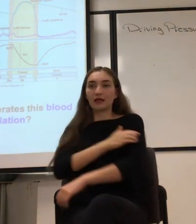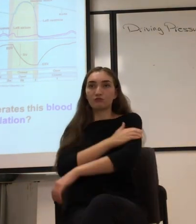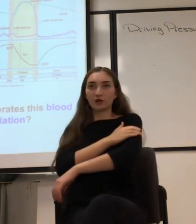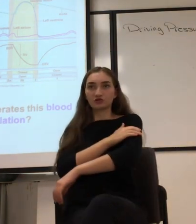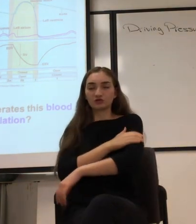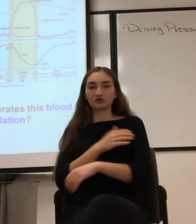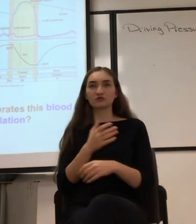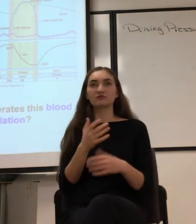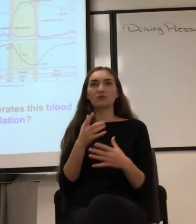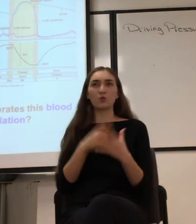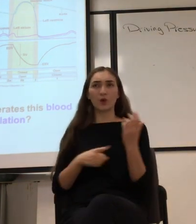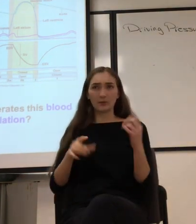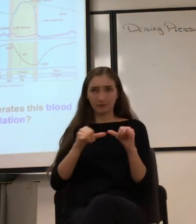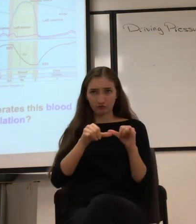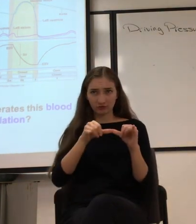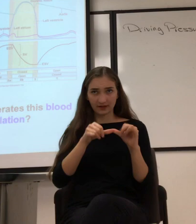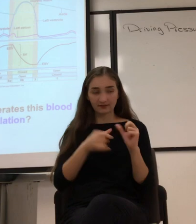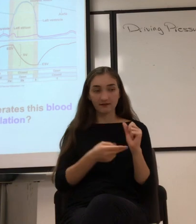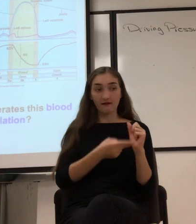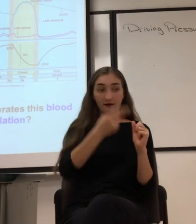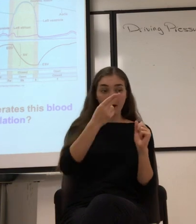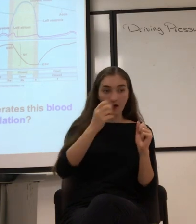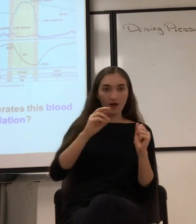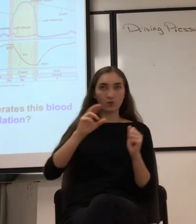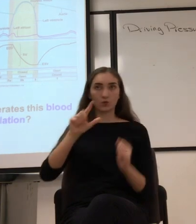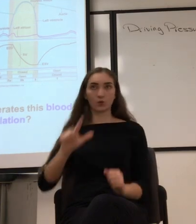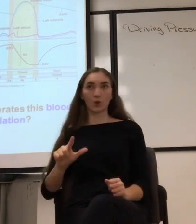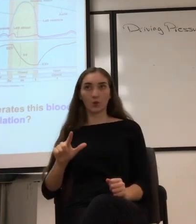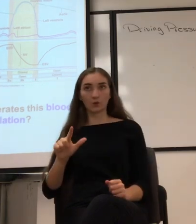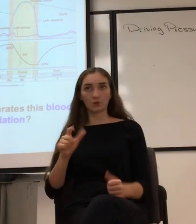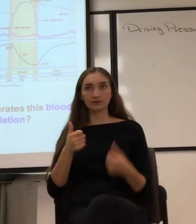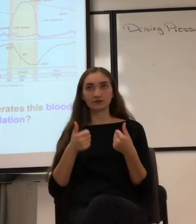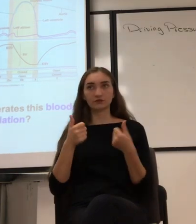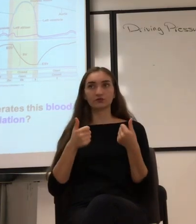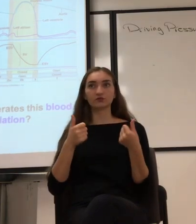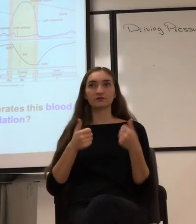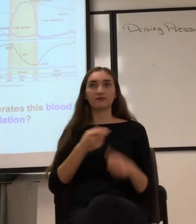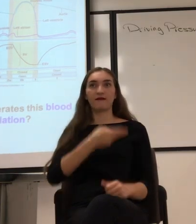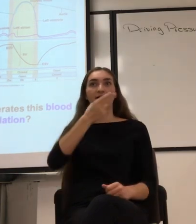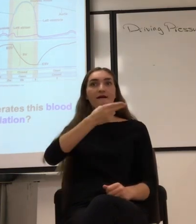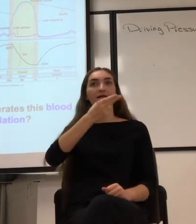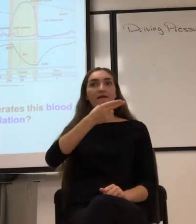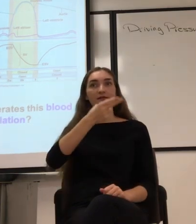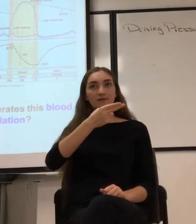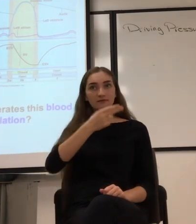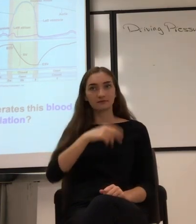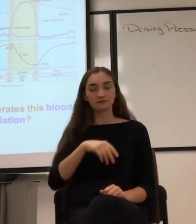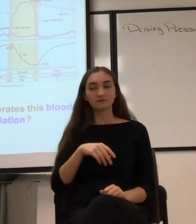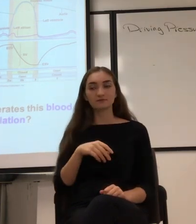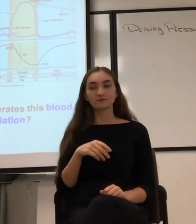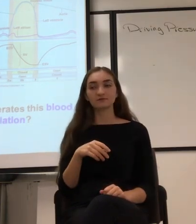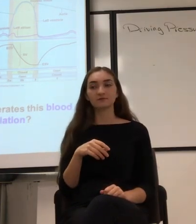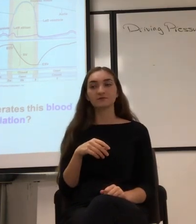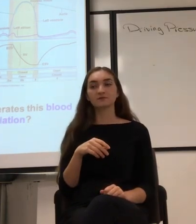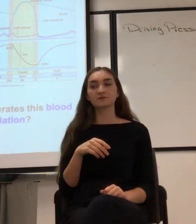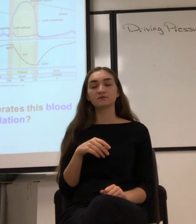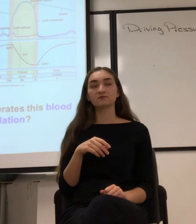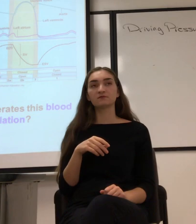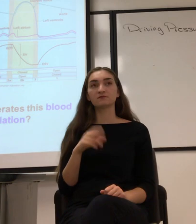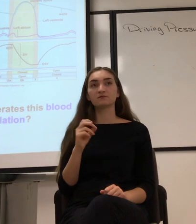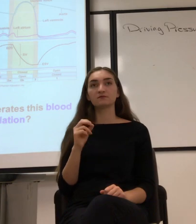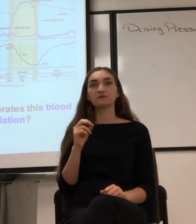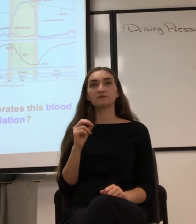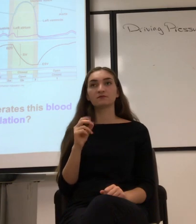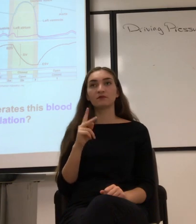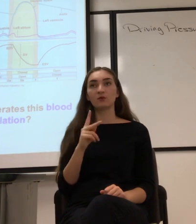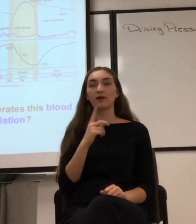what are you measuring? The high end or the low end? The high end. And what you say is, okay,